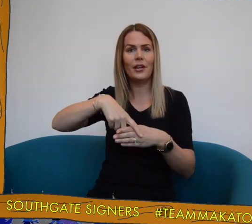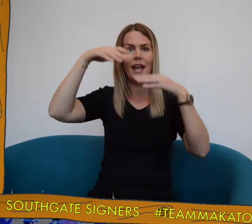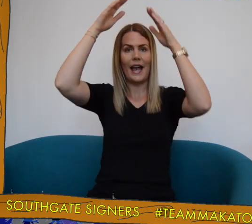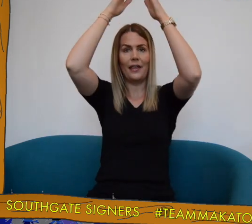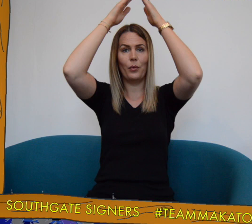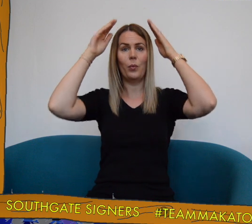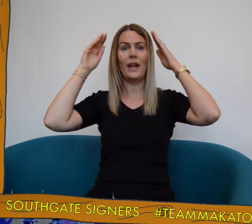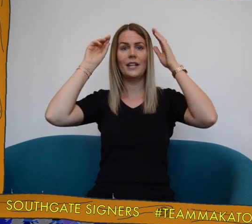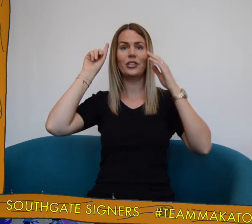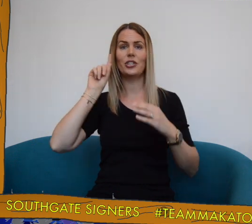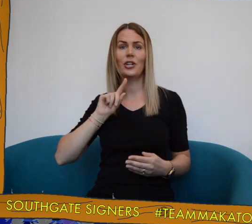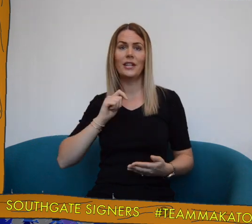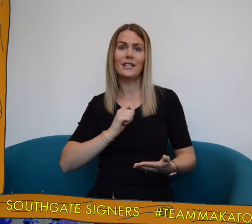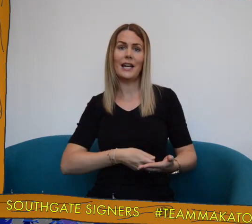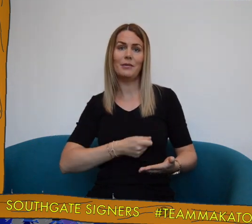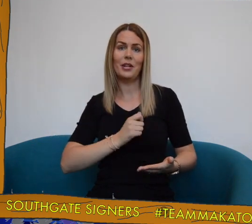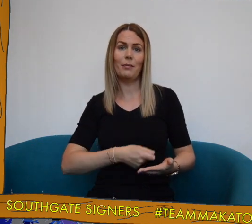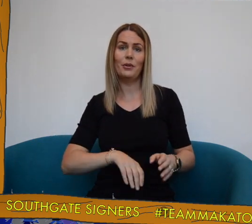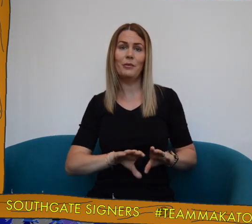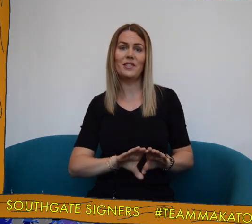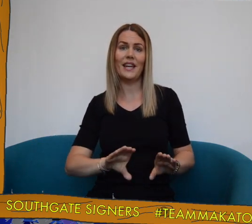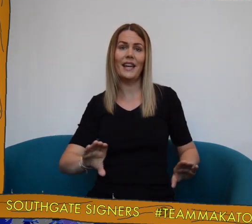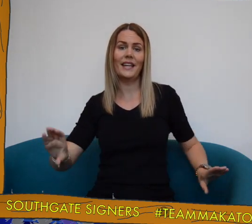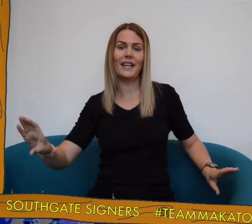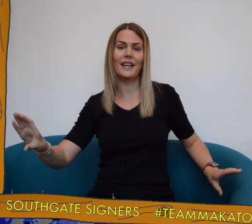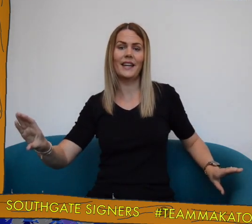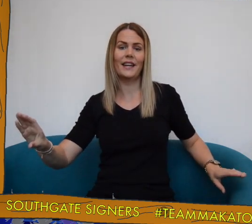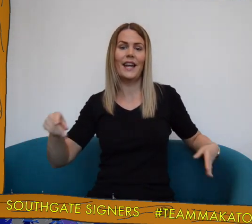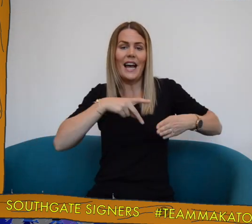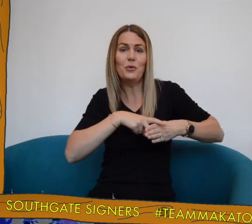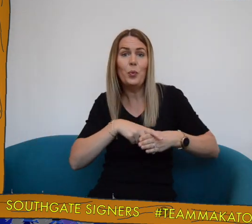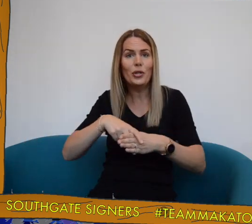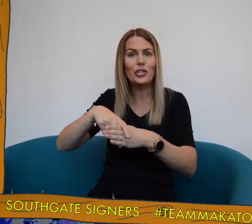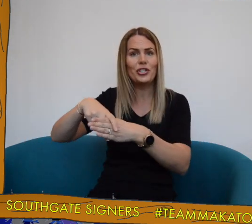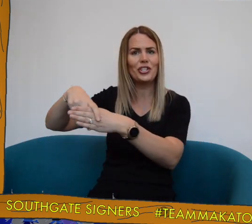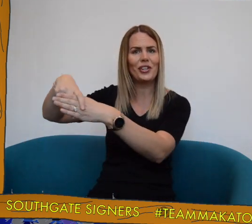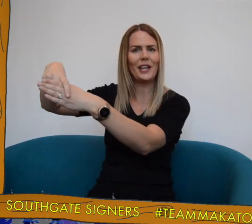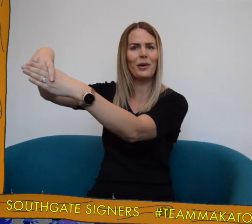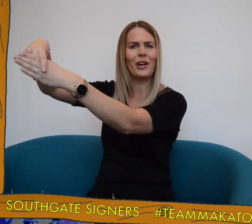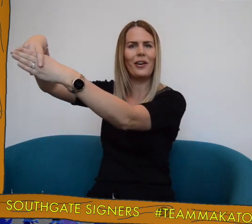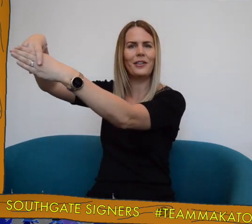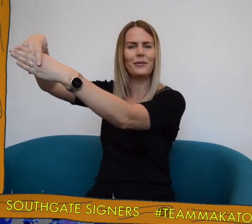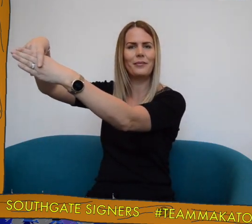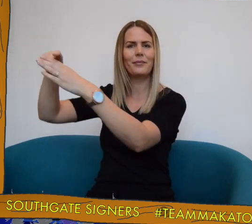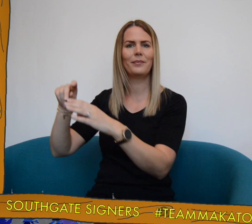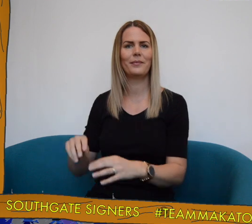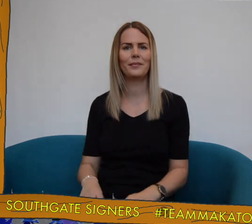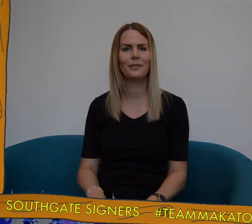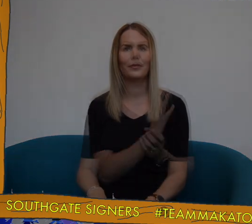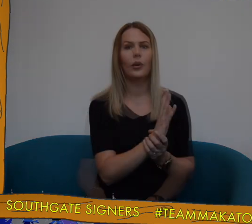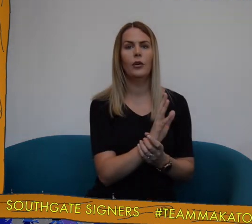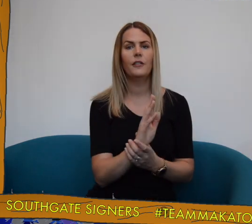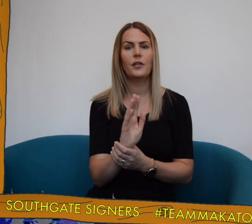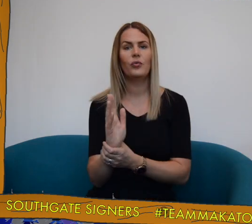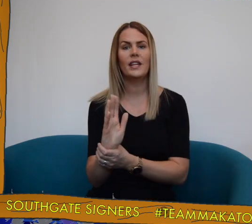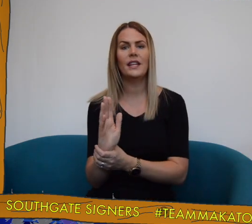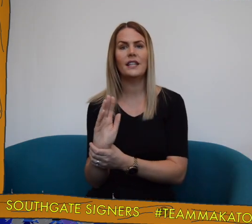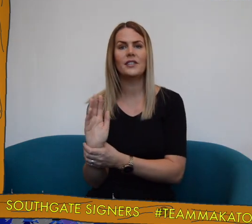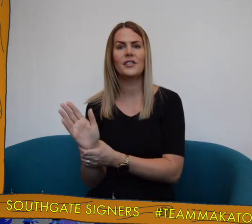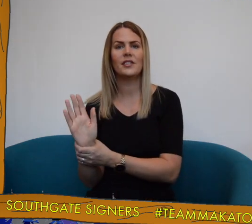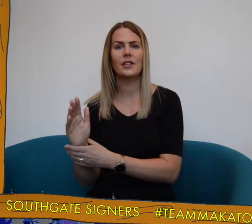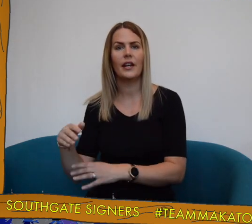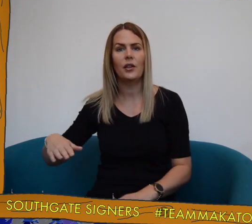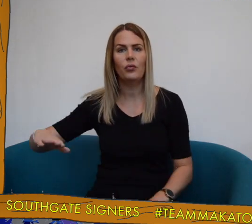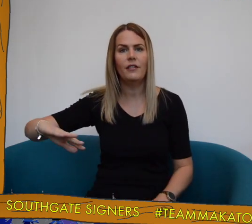and the witch tapped her broomstick and whoosh they were gone. Over the